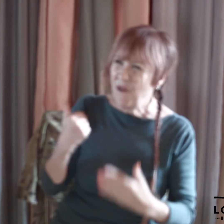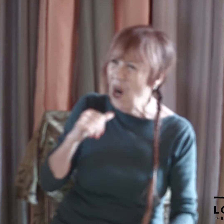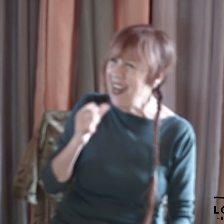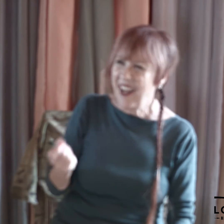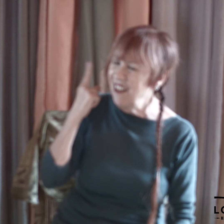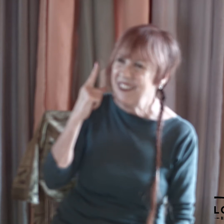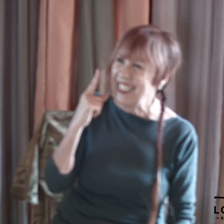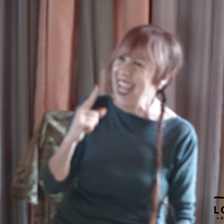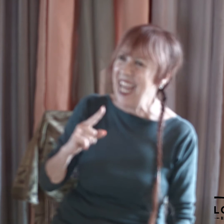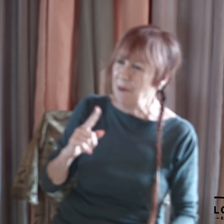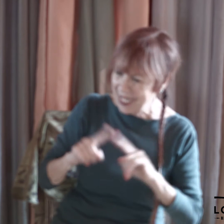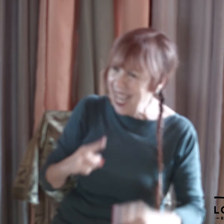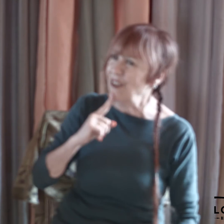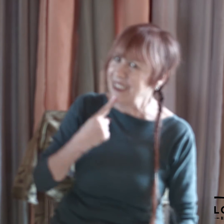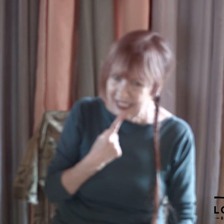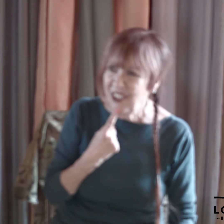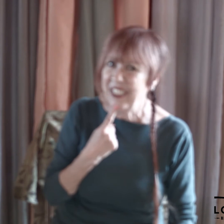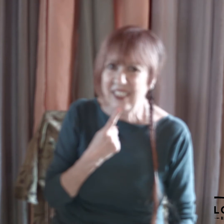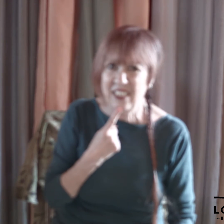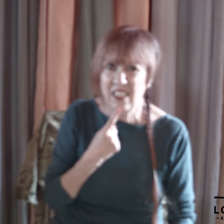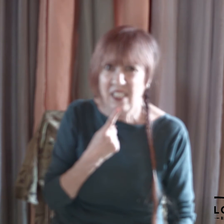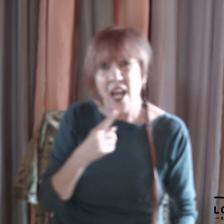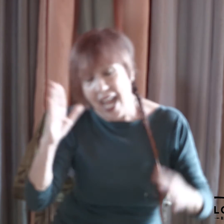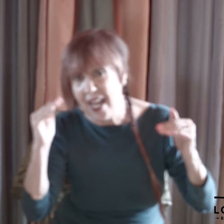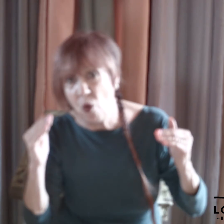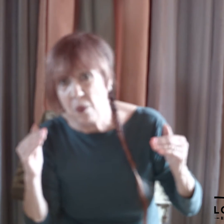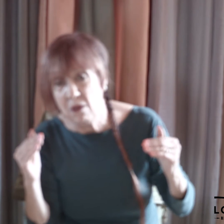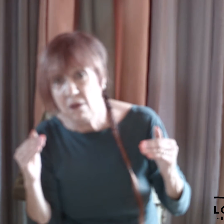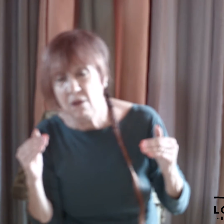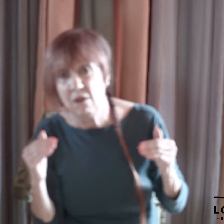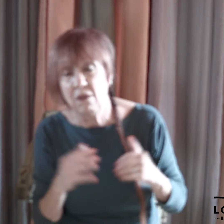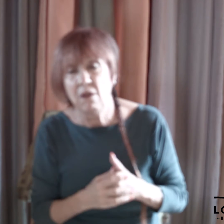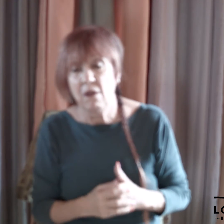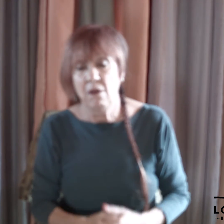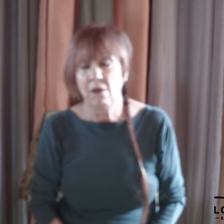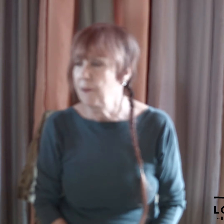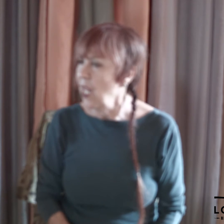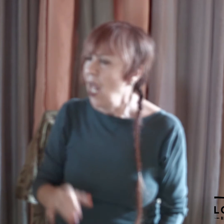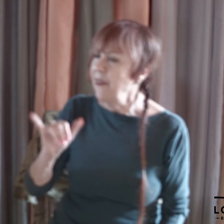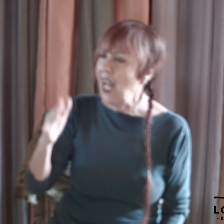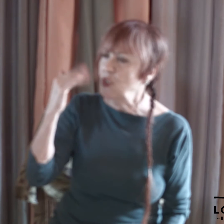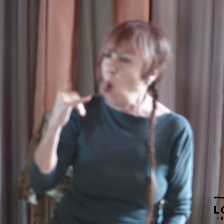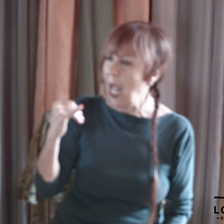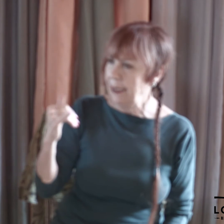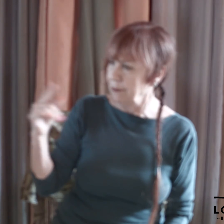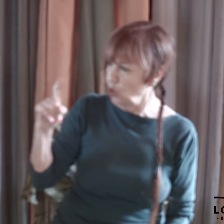taking this more seriously now. At least I hope that's the case. Which brings me to this question. The